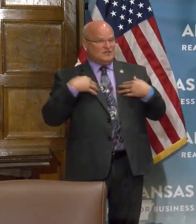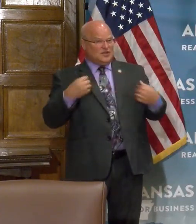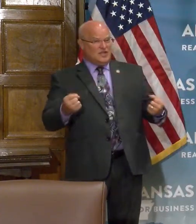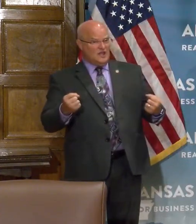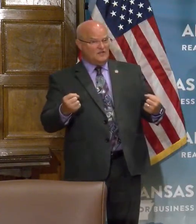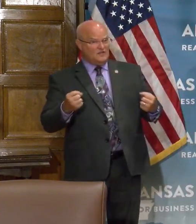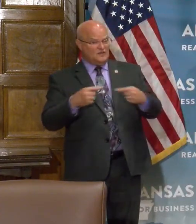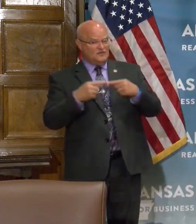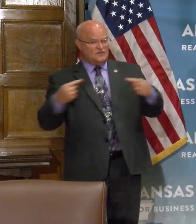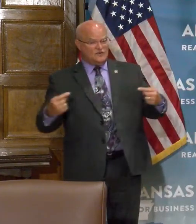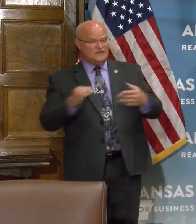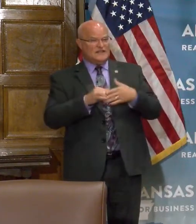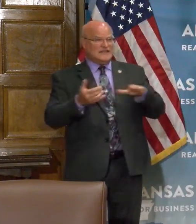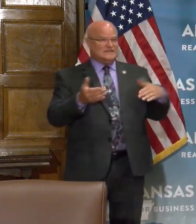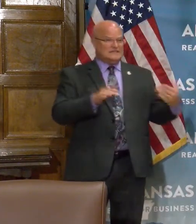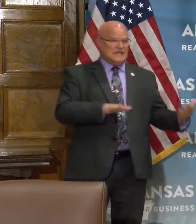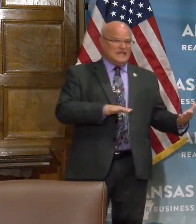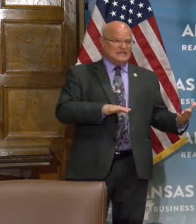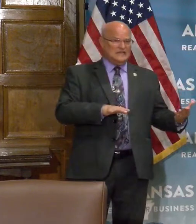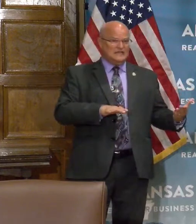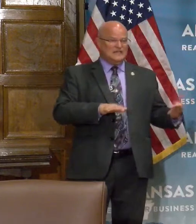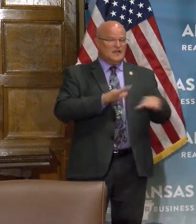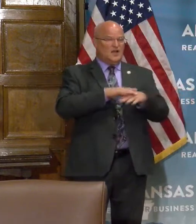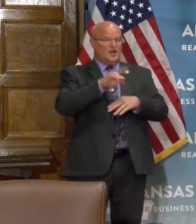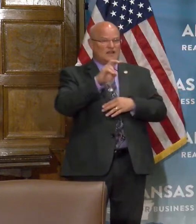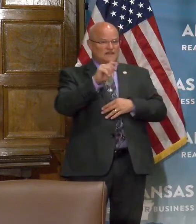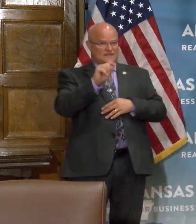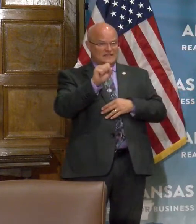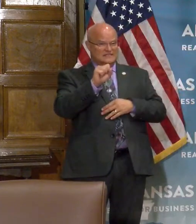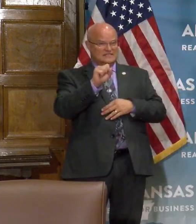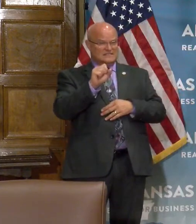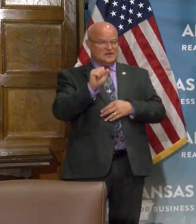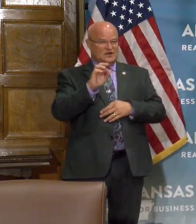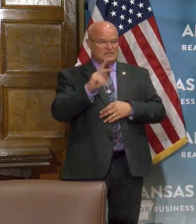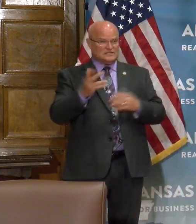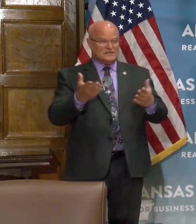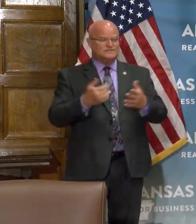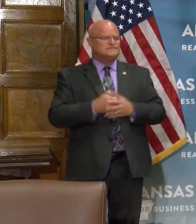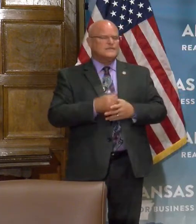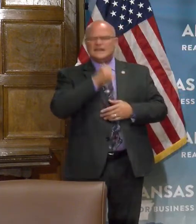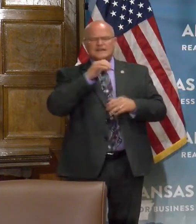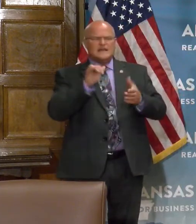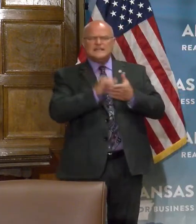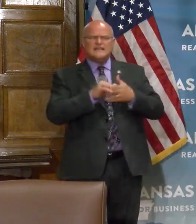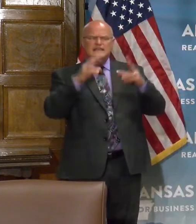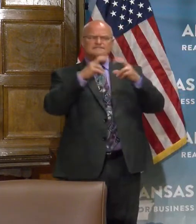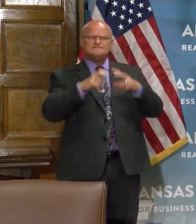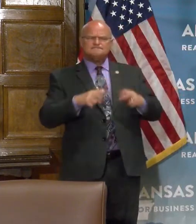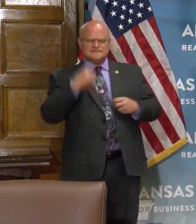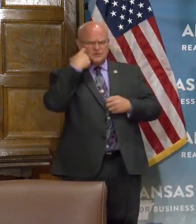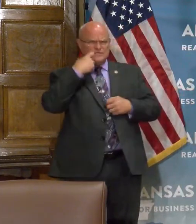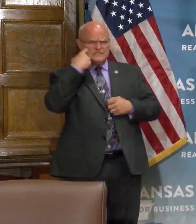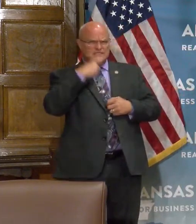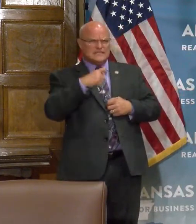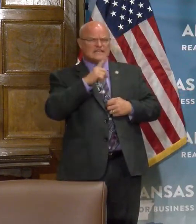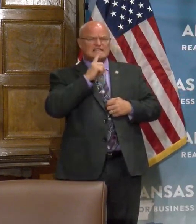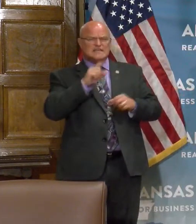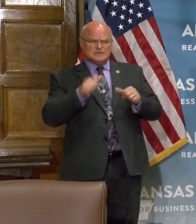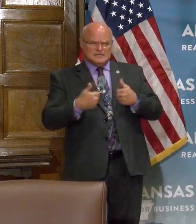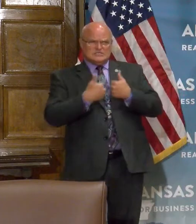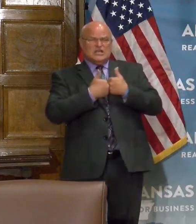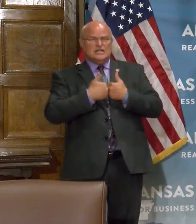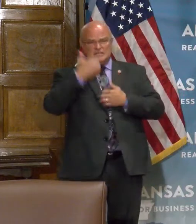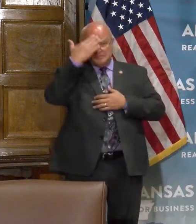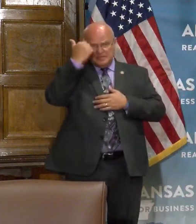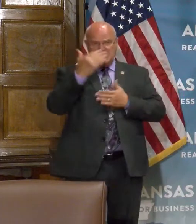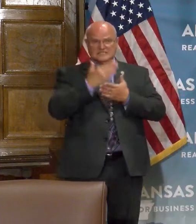recovered versus patients that have died that were on a ventilator in Arkansas? We have not done that analysis recently. It is a little bit challenging